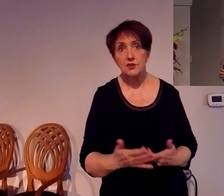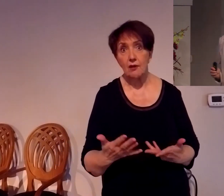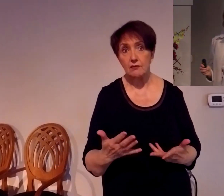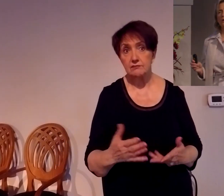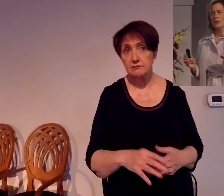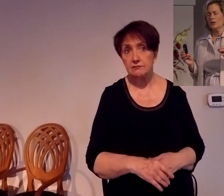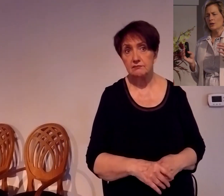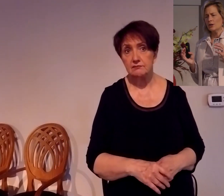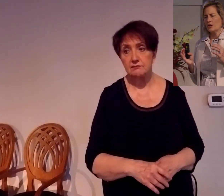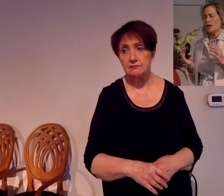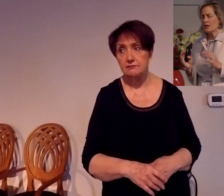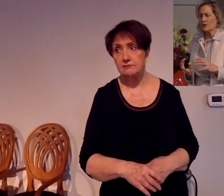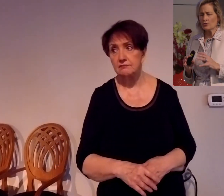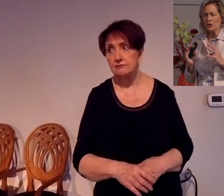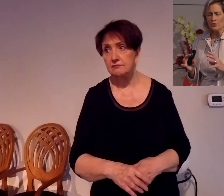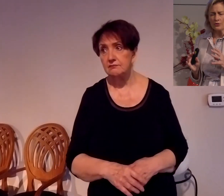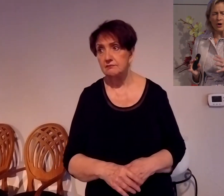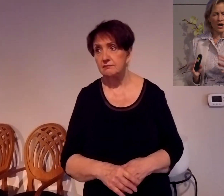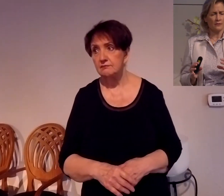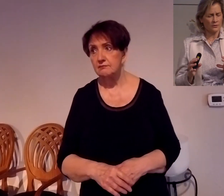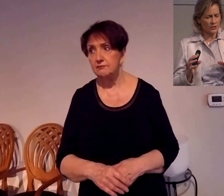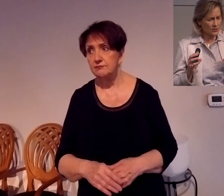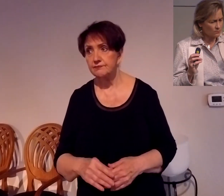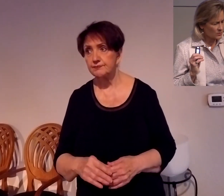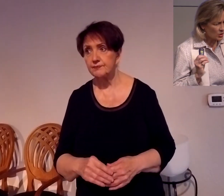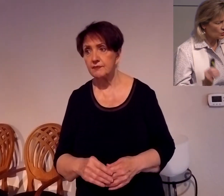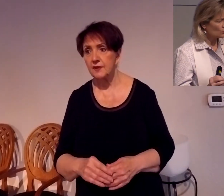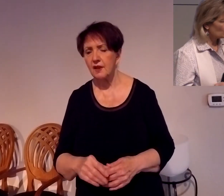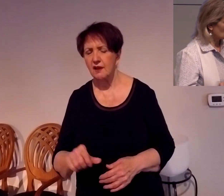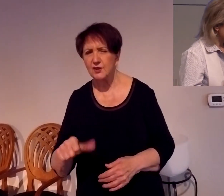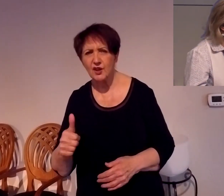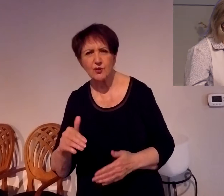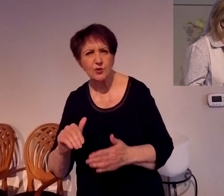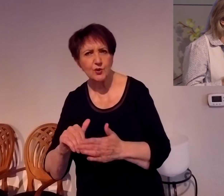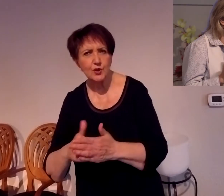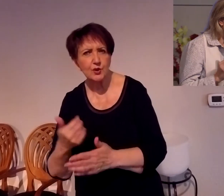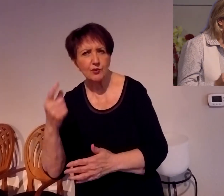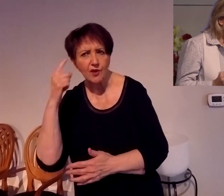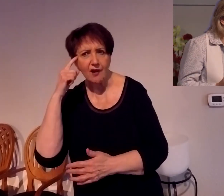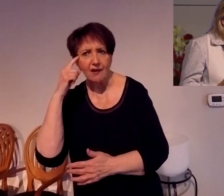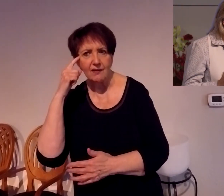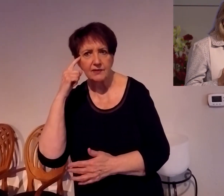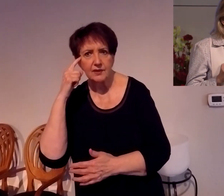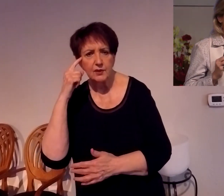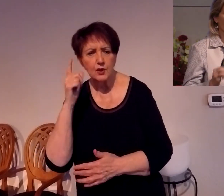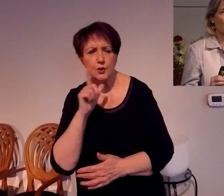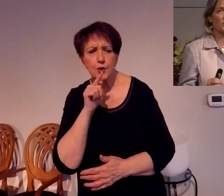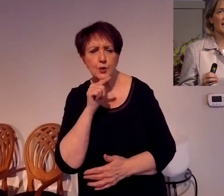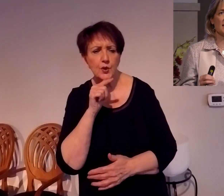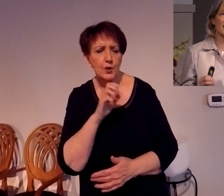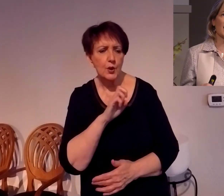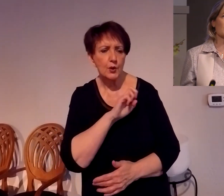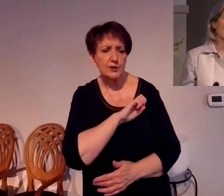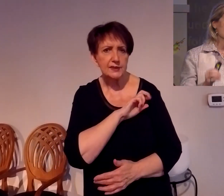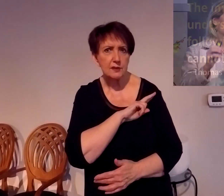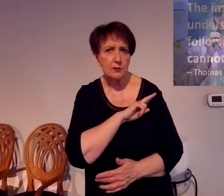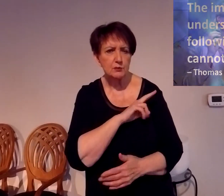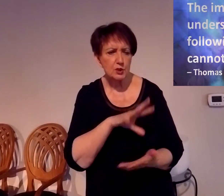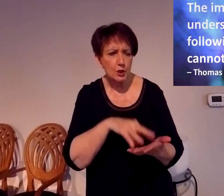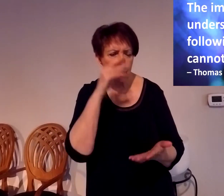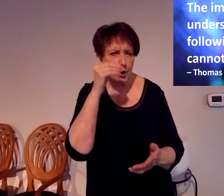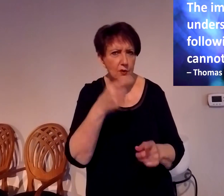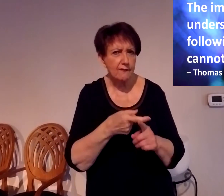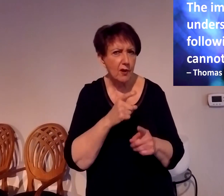So, another new thought, just who Ernest Holmes learned from, Thomas Troward, he says,